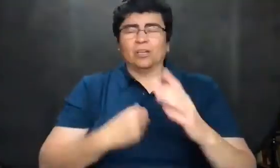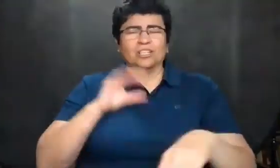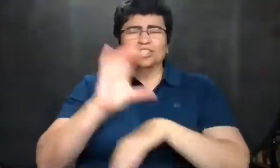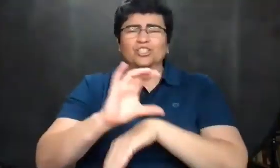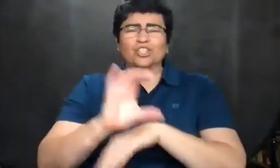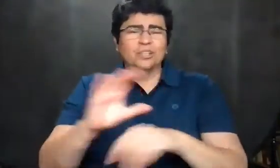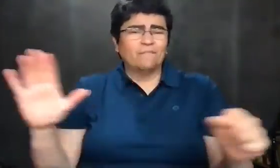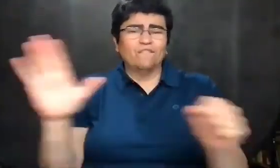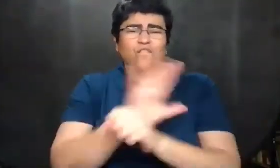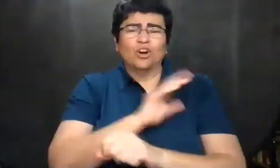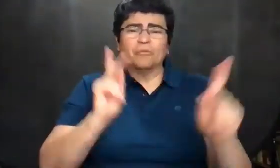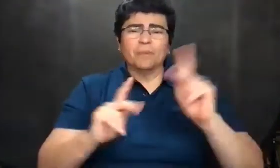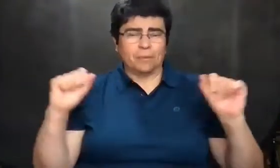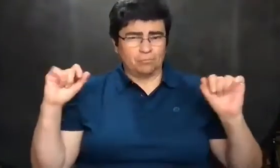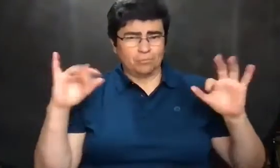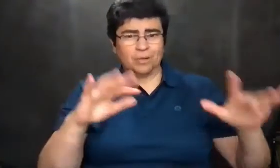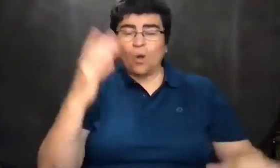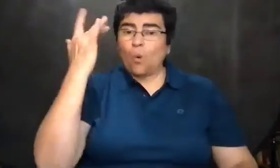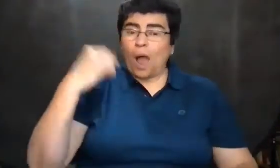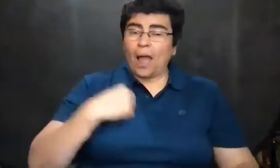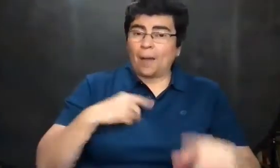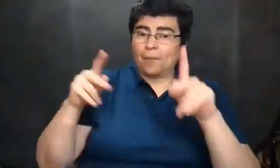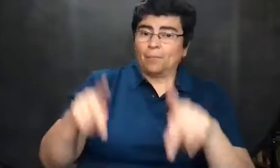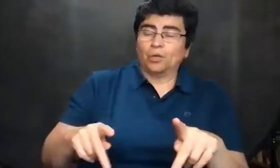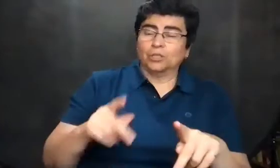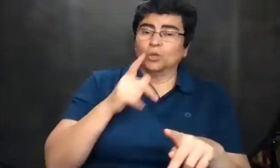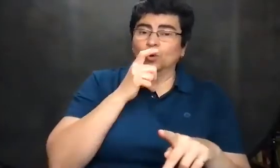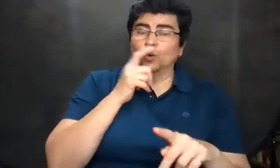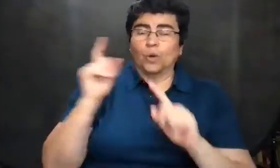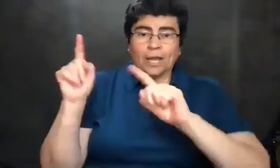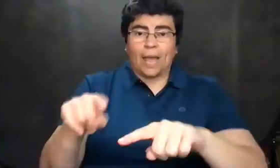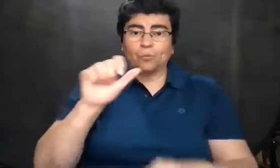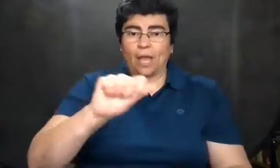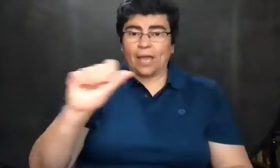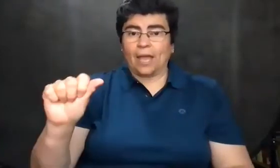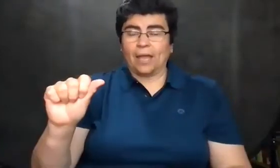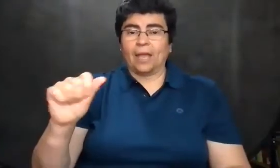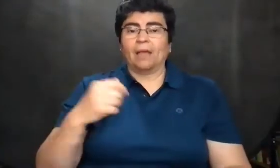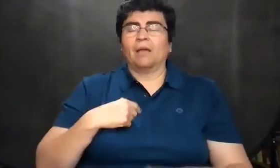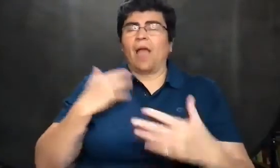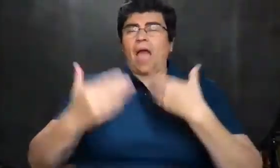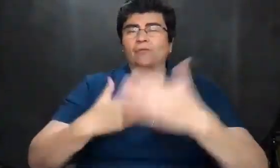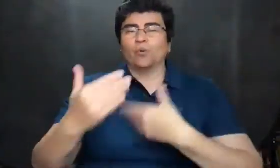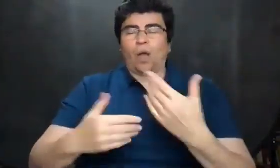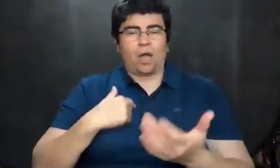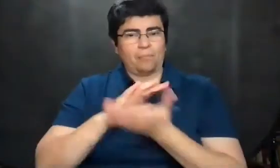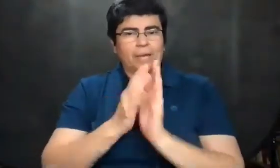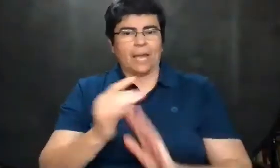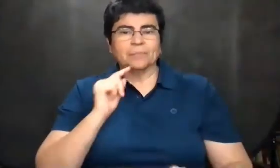full because you see, I'm a person that came to AA and after a while I got serious. In the beginning I fought